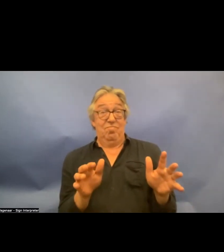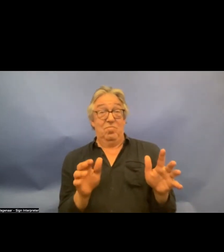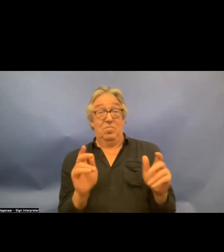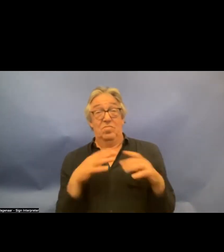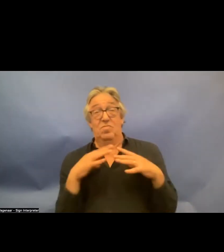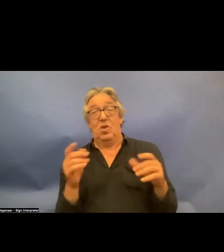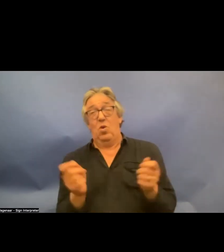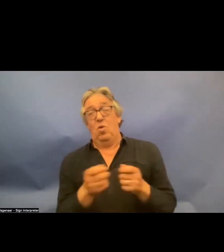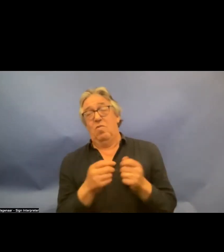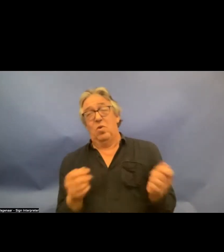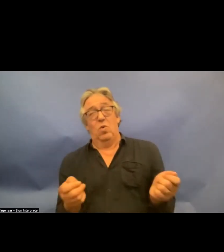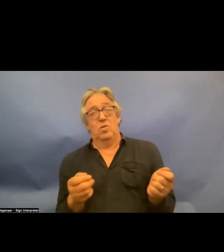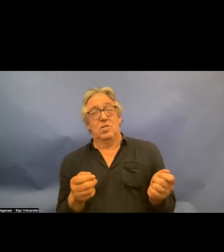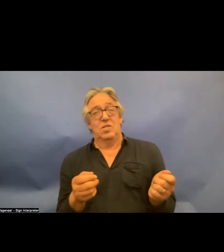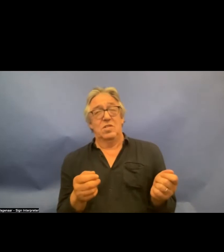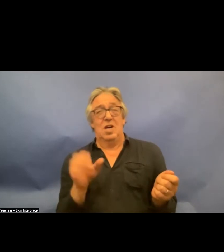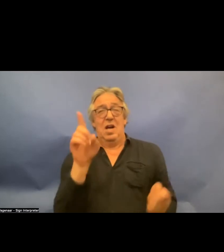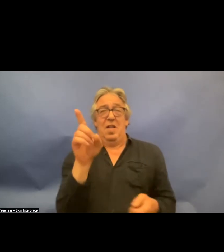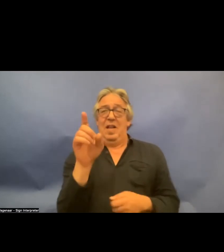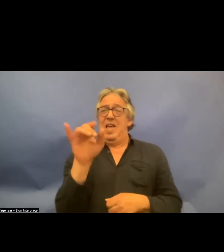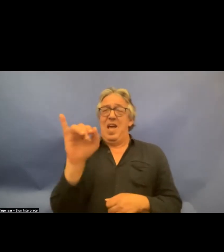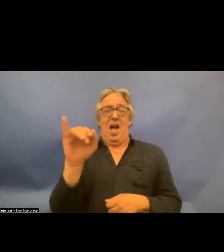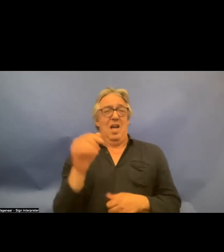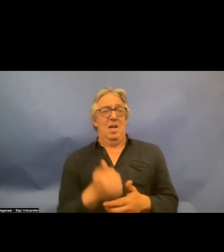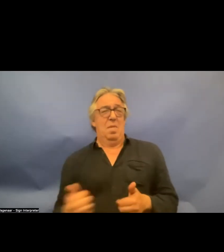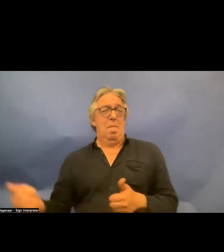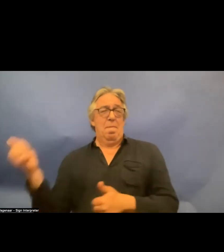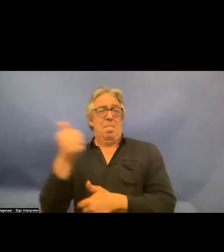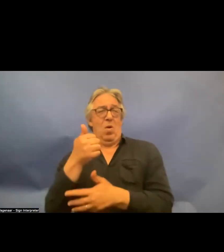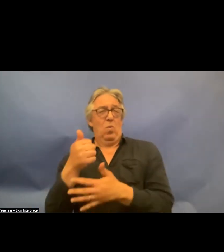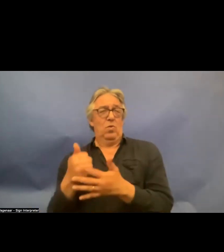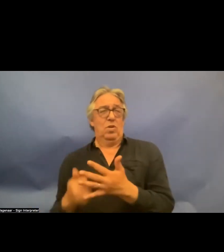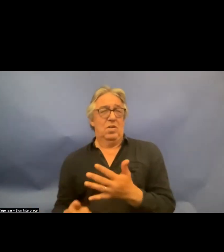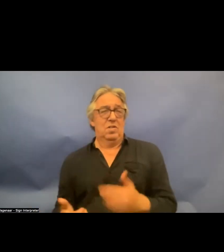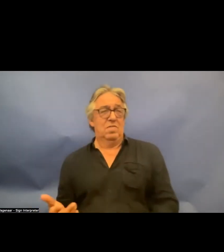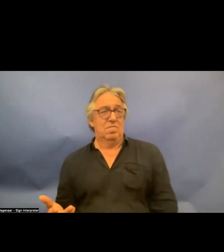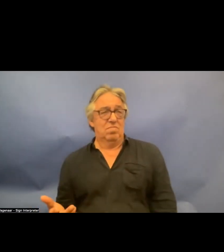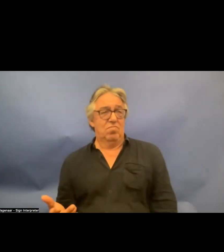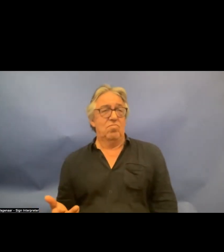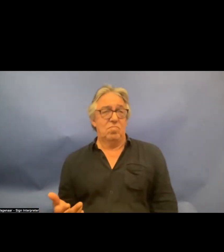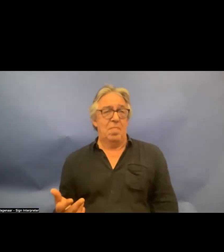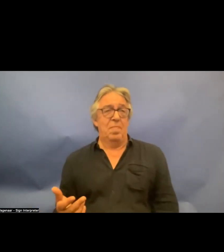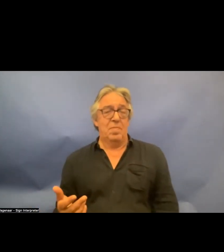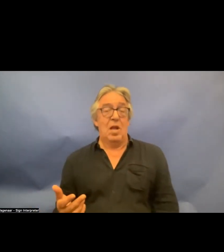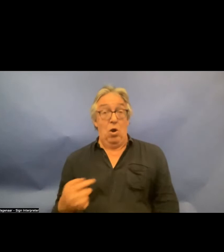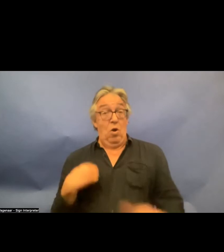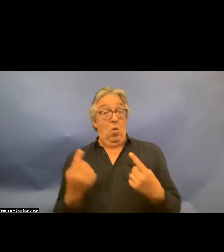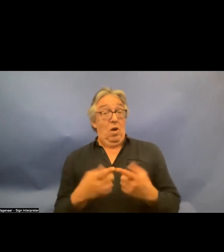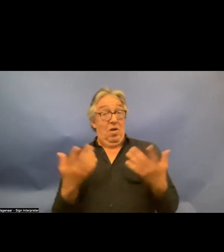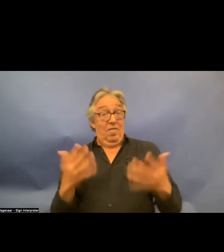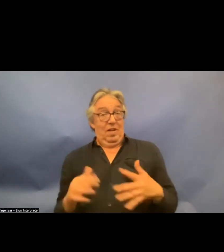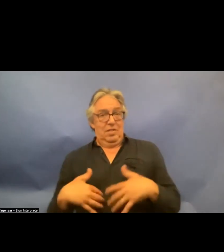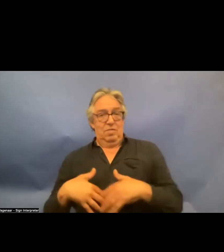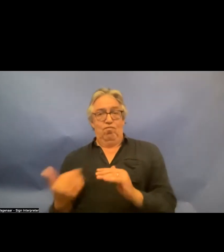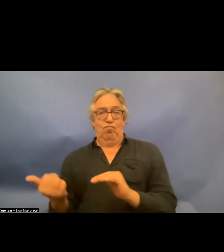we have consultations with persons with psychosocial and intellectual disabilities in 7 regions. This is